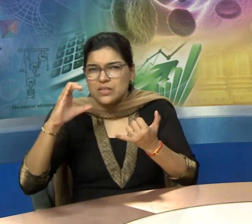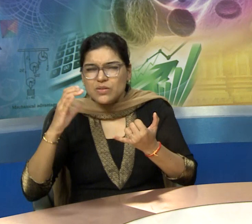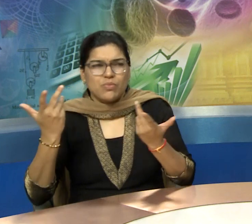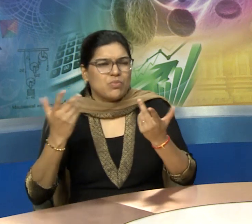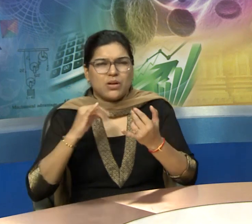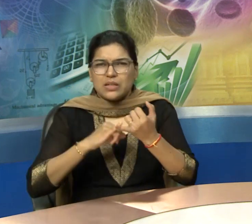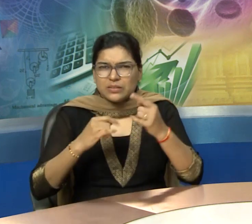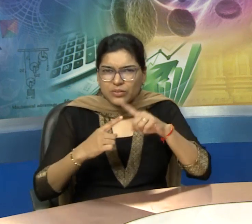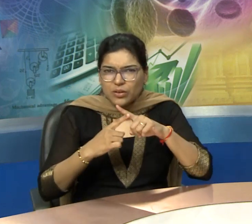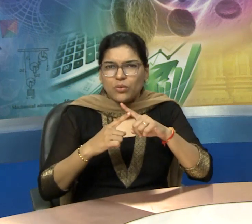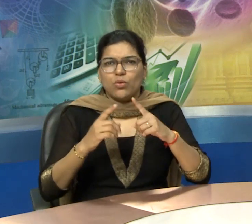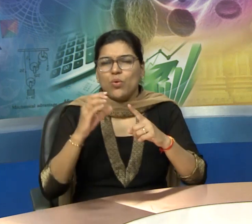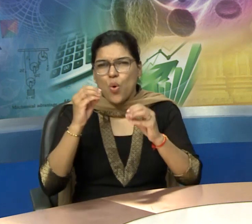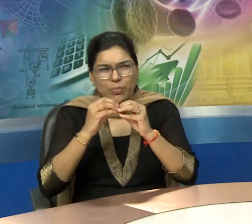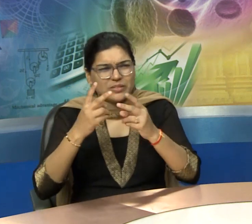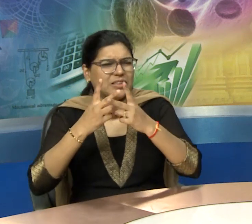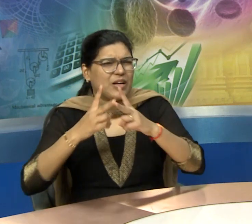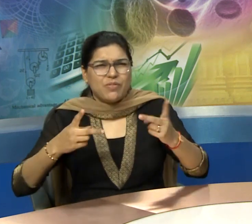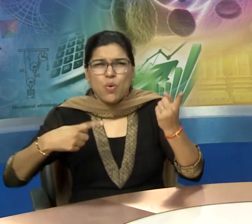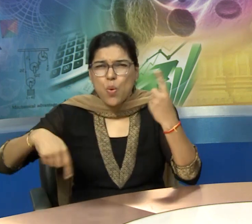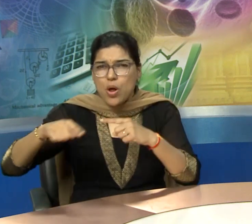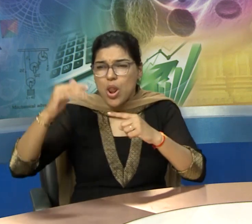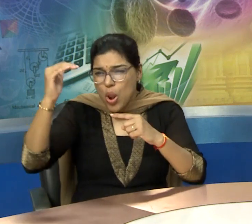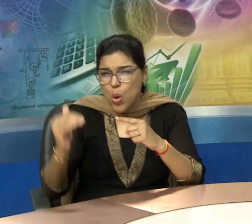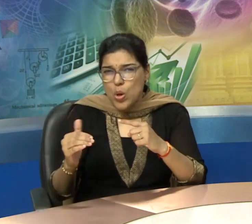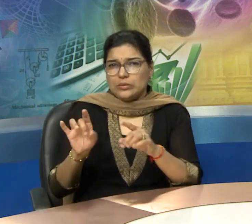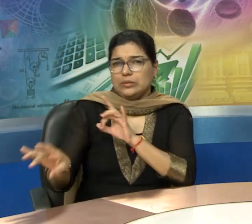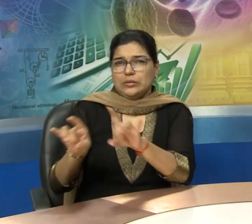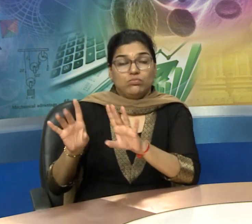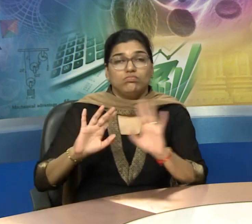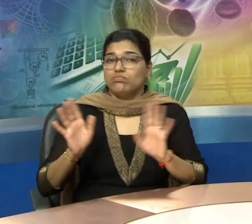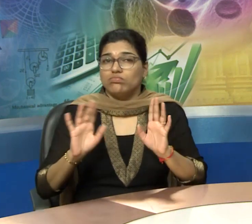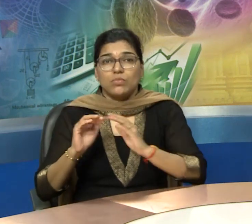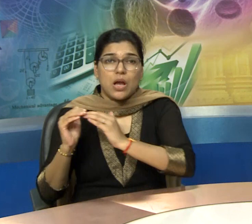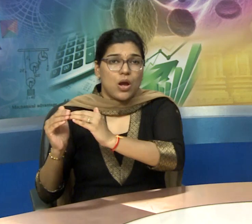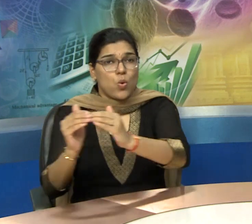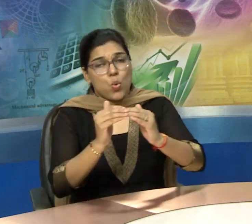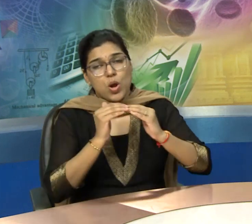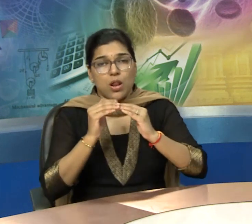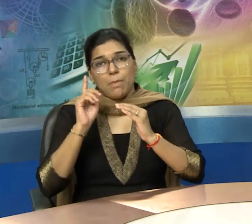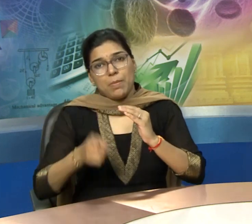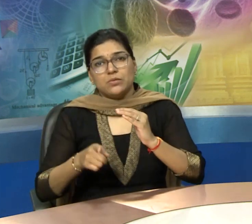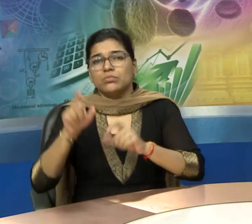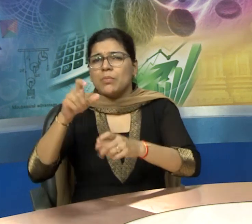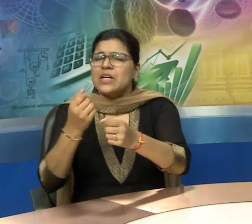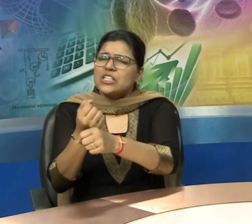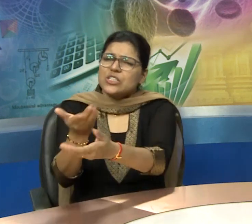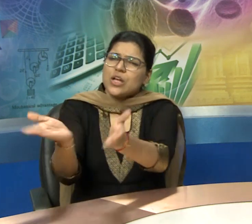is collected and stored by libraries for the dissemination